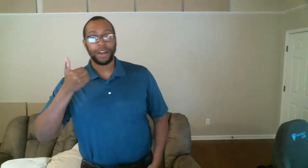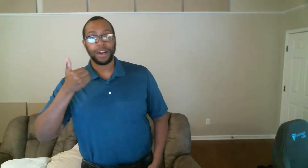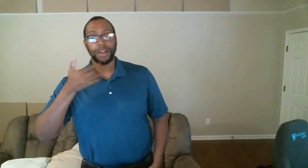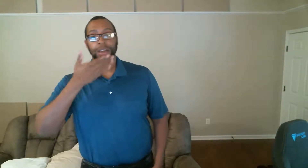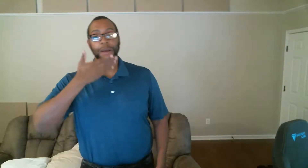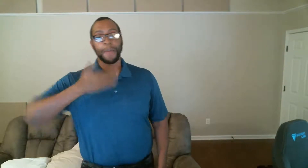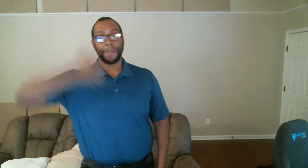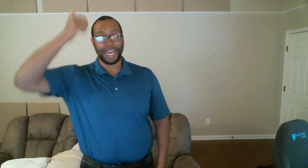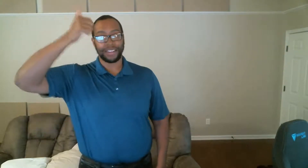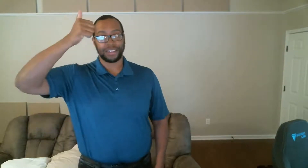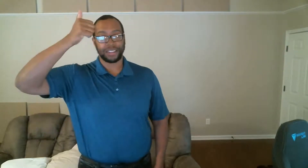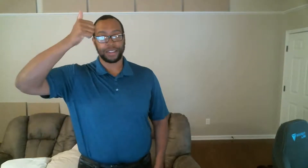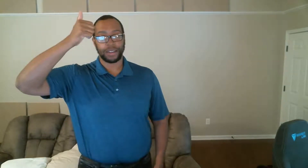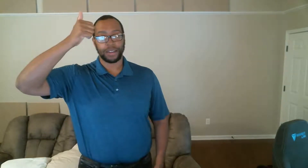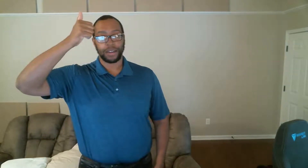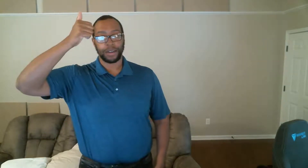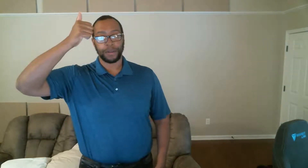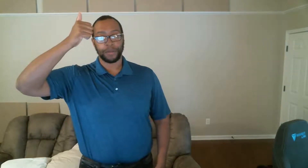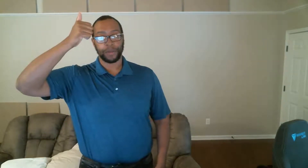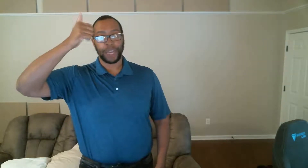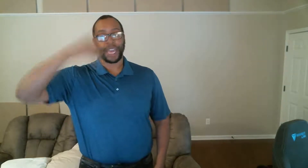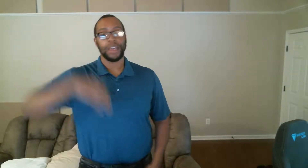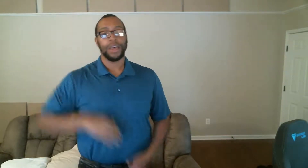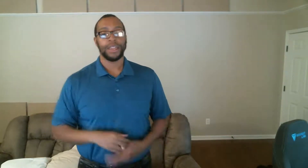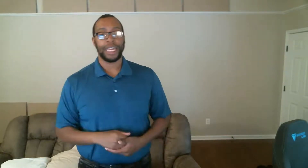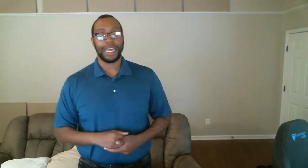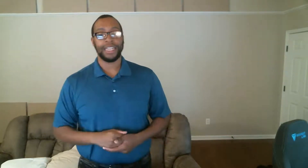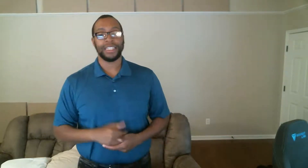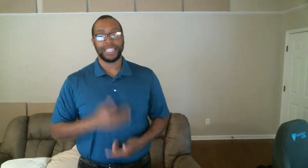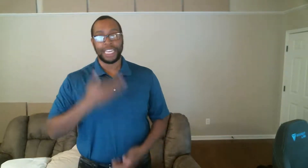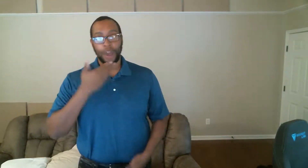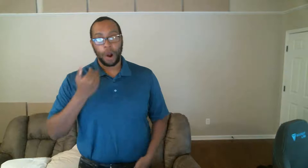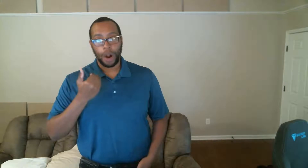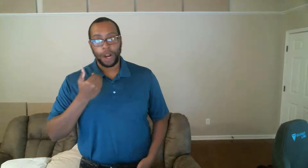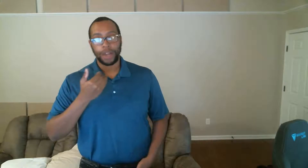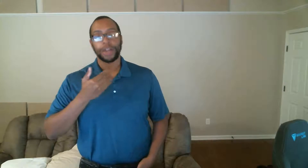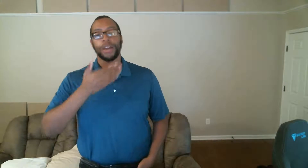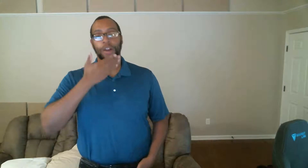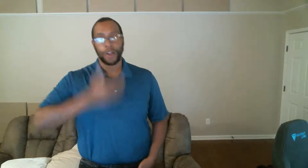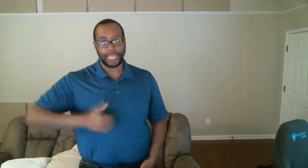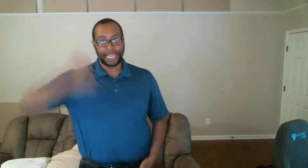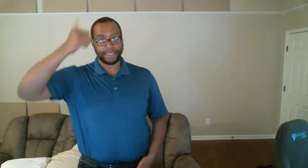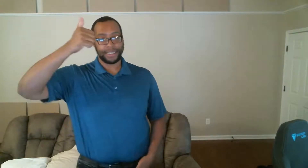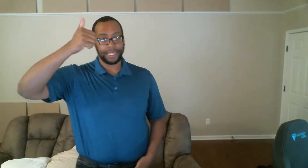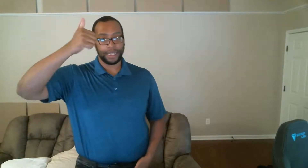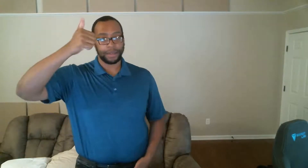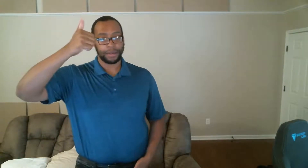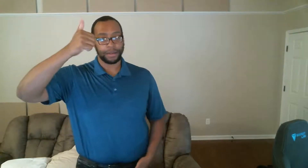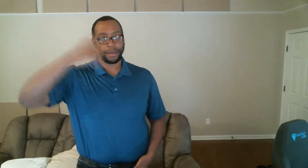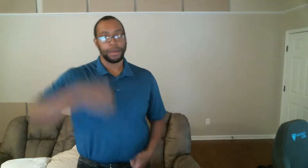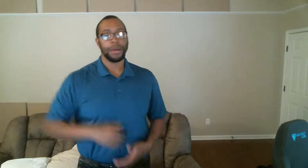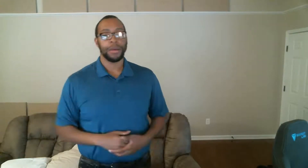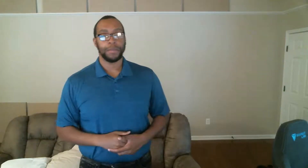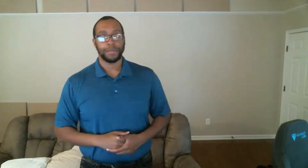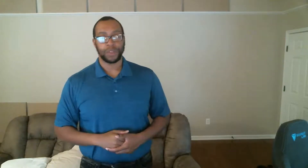better, best. Okay, the endings ER or EST.